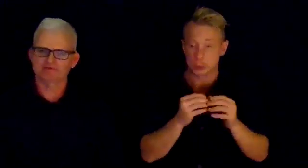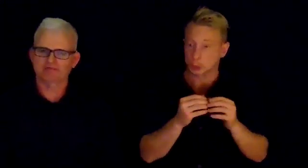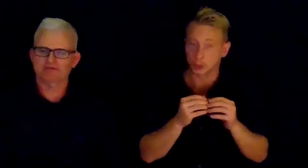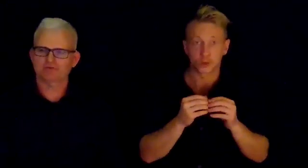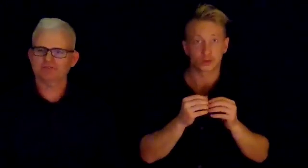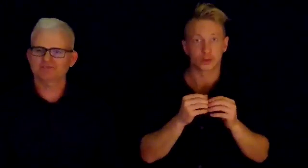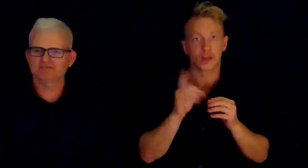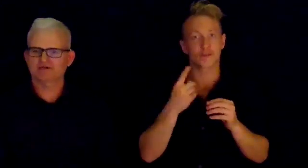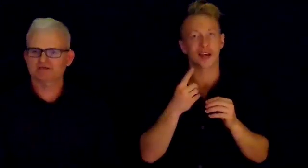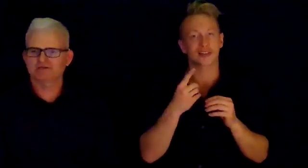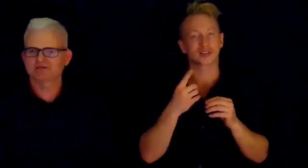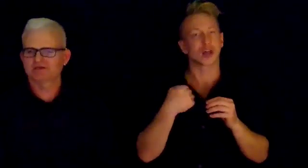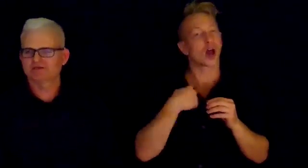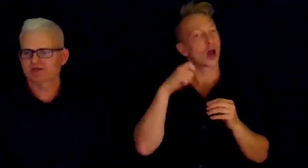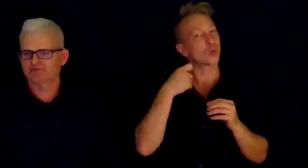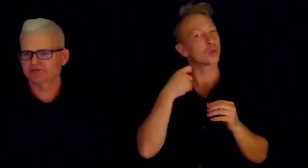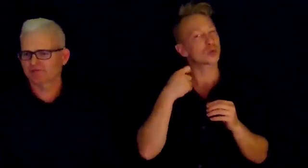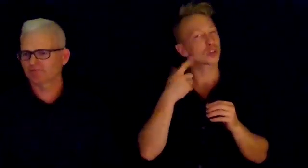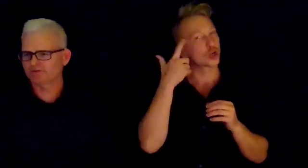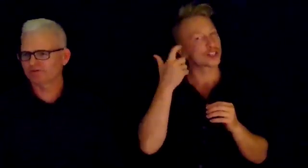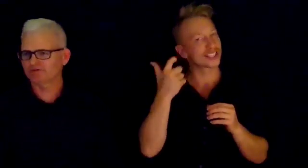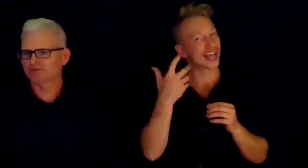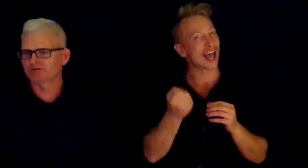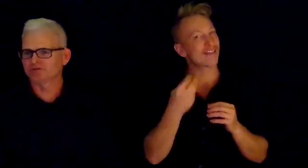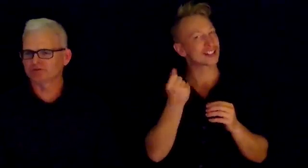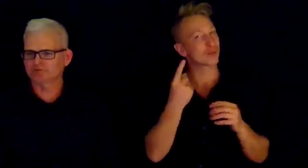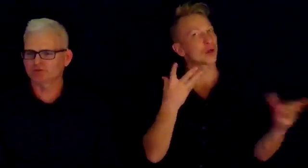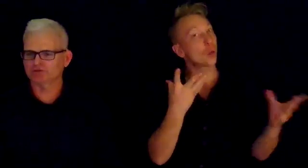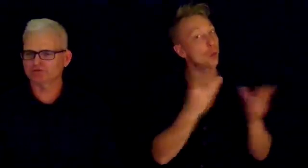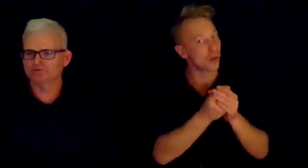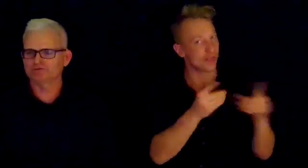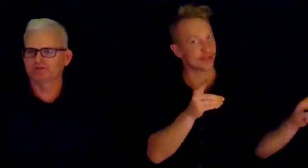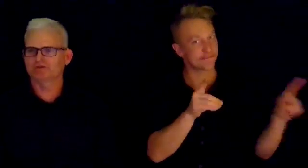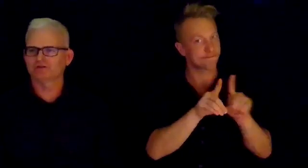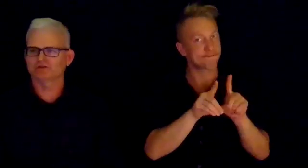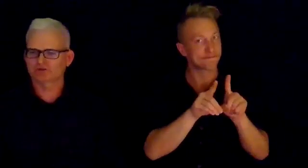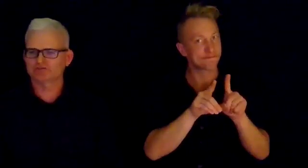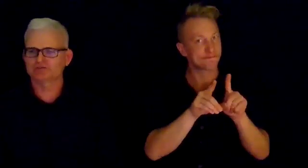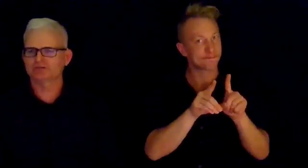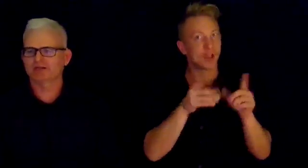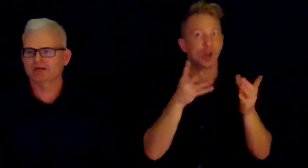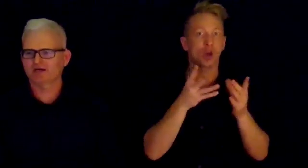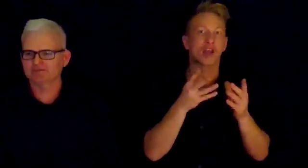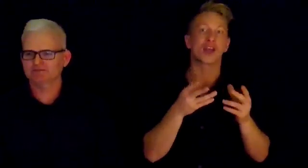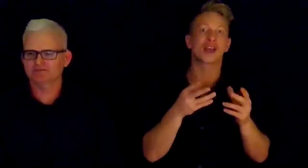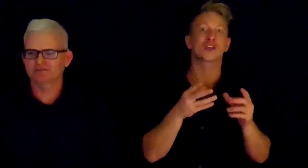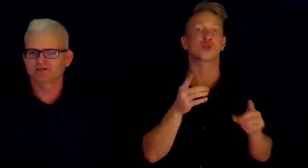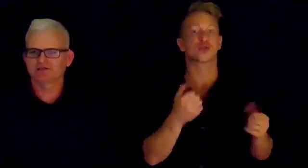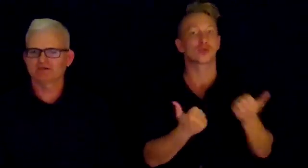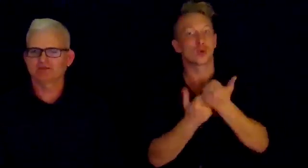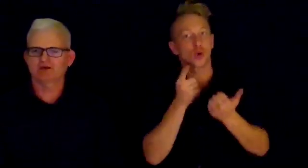but that's something I will consider, is have someone with you to support which questions are being